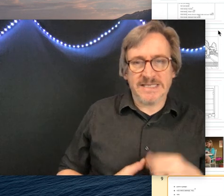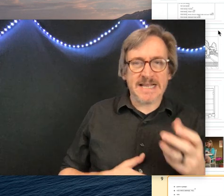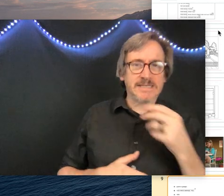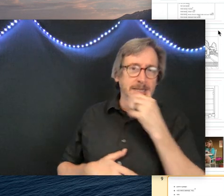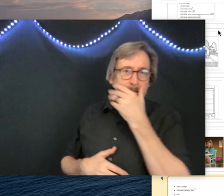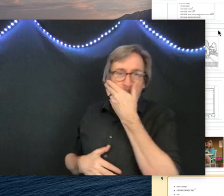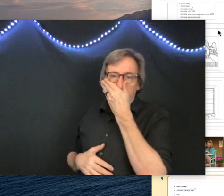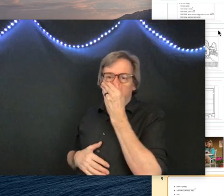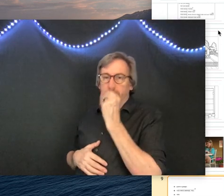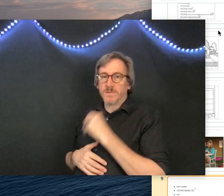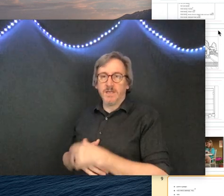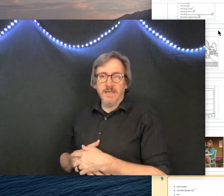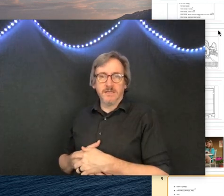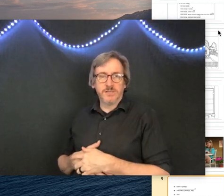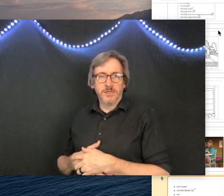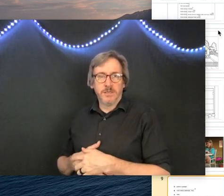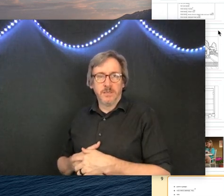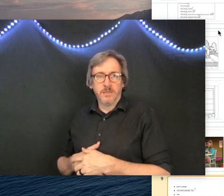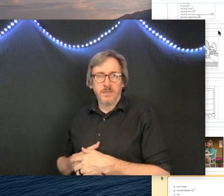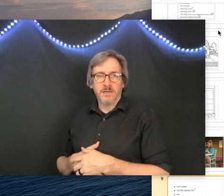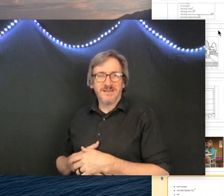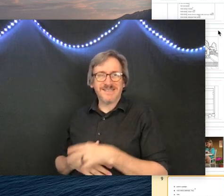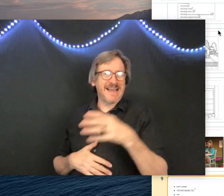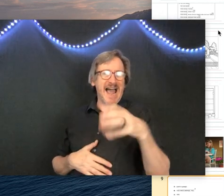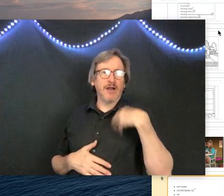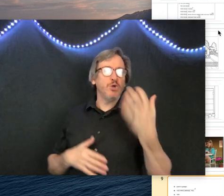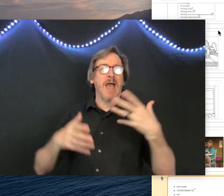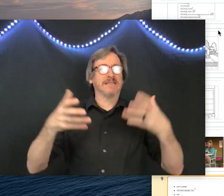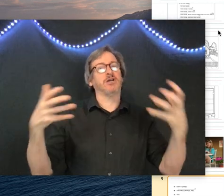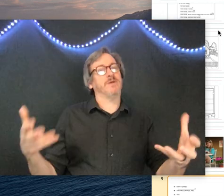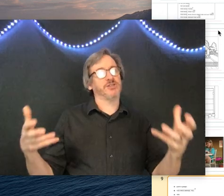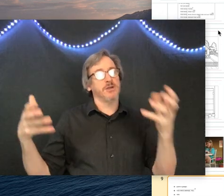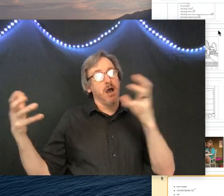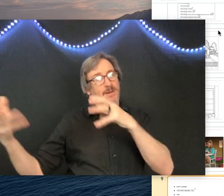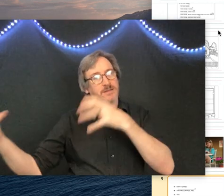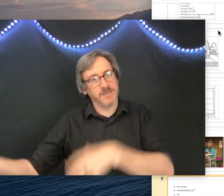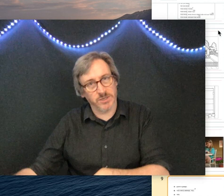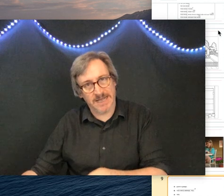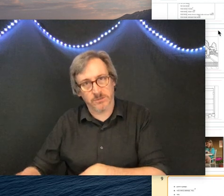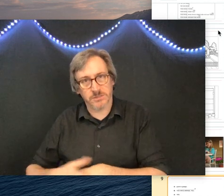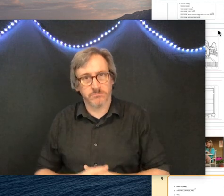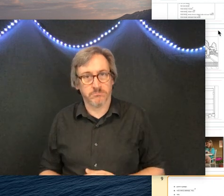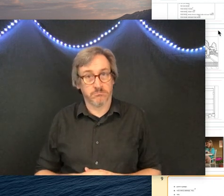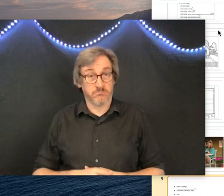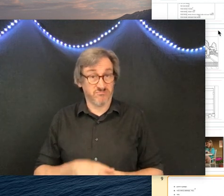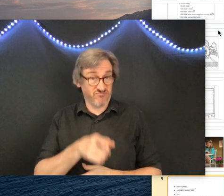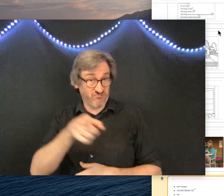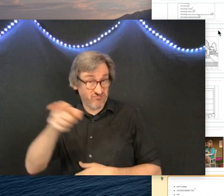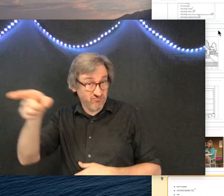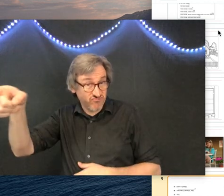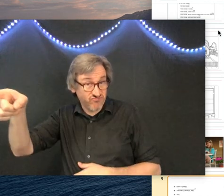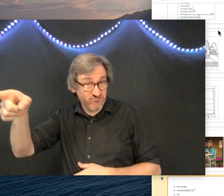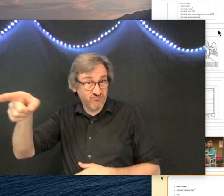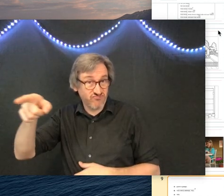So this next thing is just how do you ask a question about someone's house?